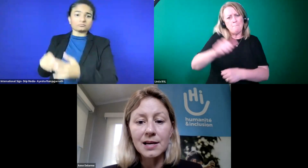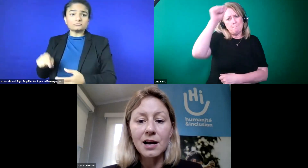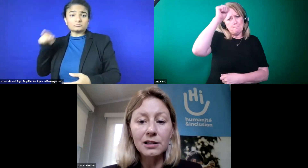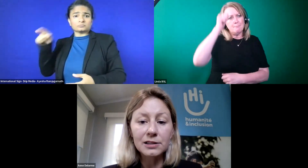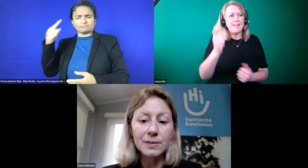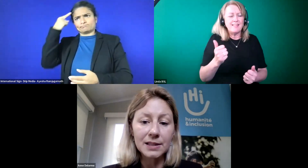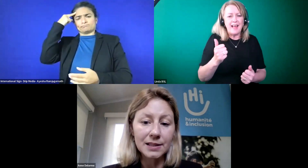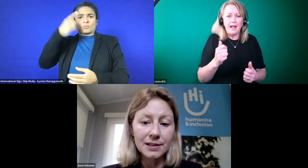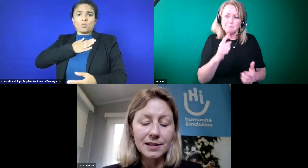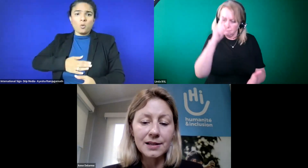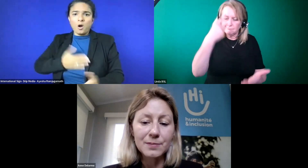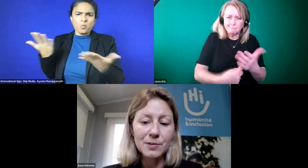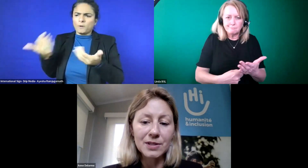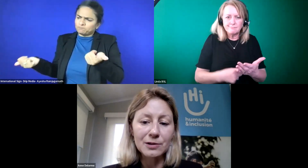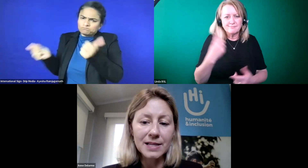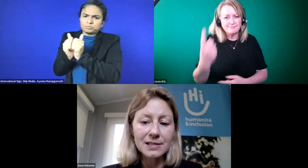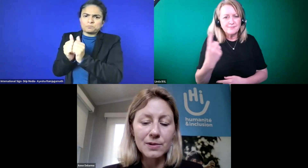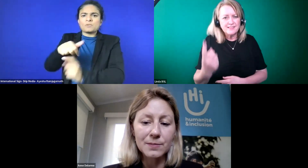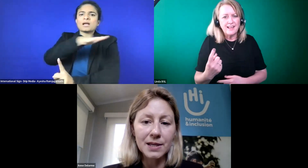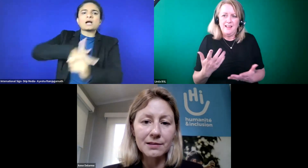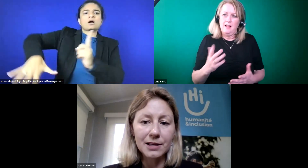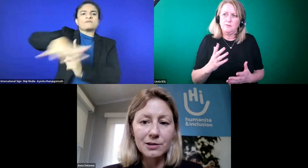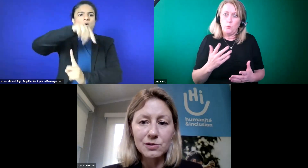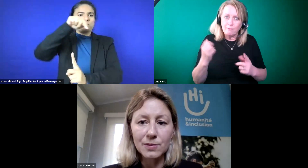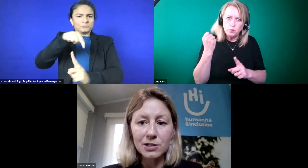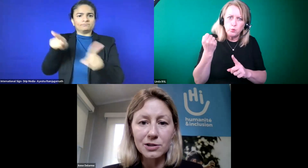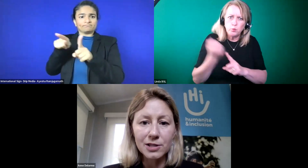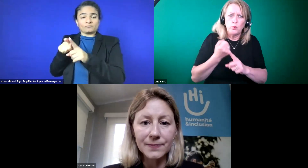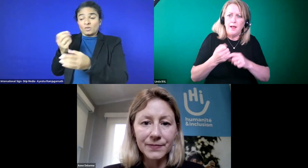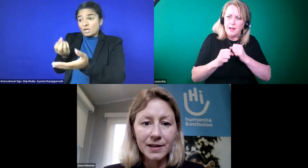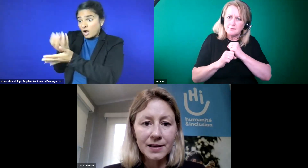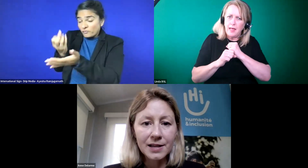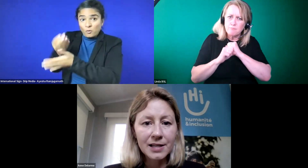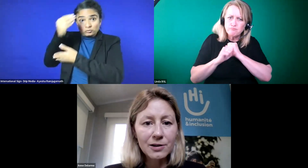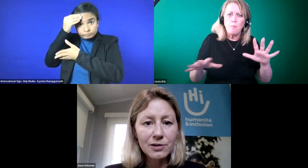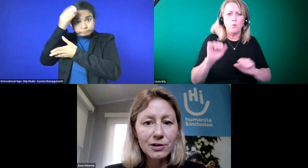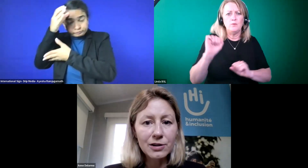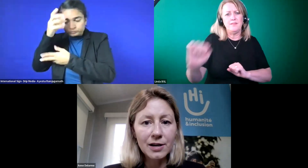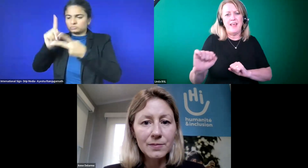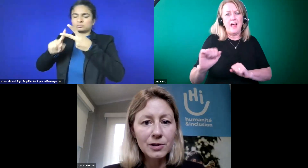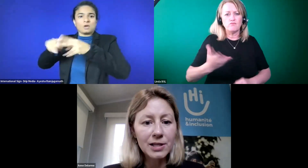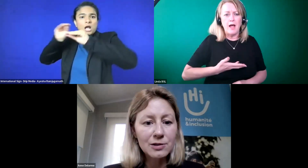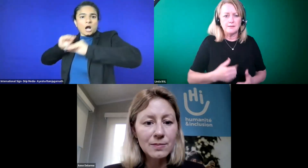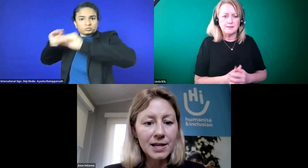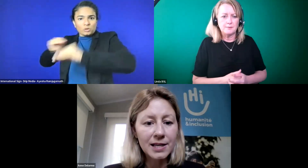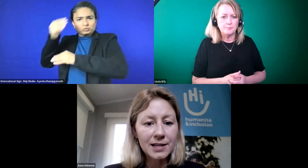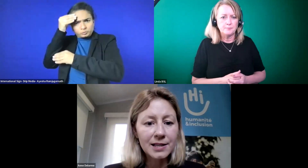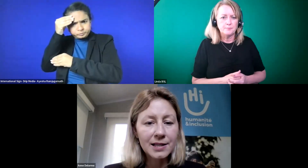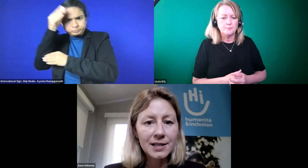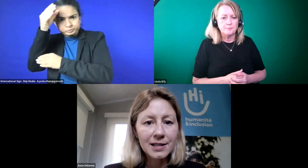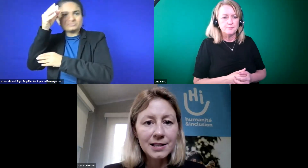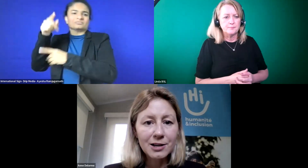disabilities, ultimately promoting their rights and well-being. Thank you so much, Audrey. I'm looking to